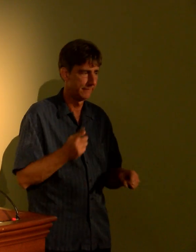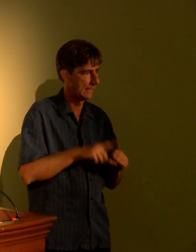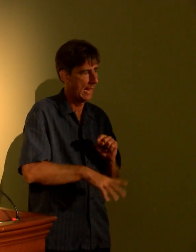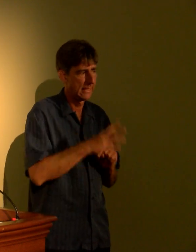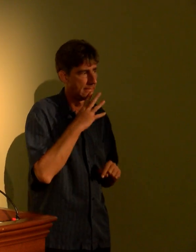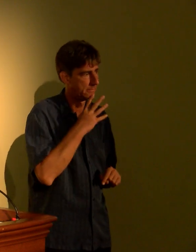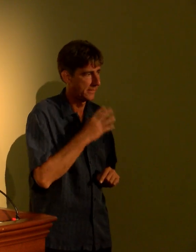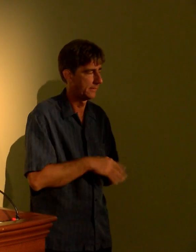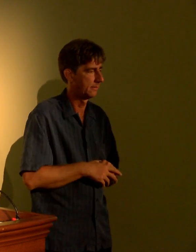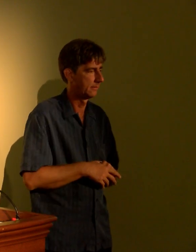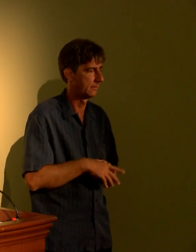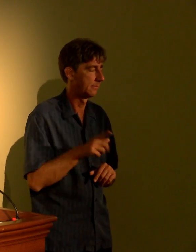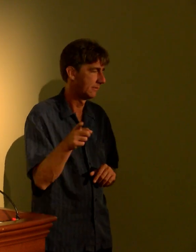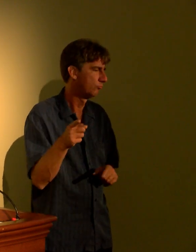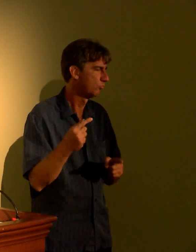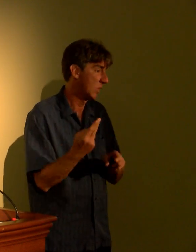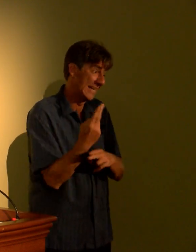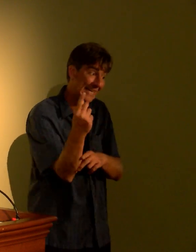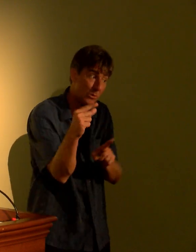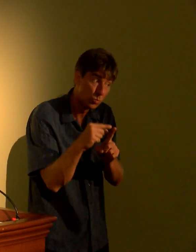and as he put it, deaf and dumb.